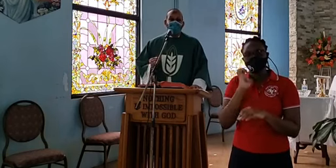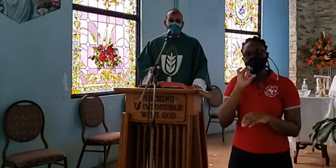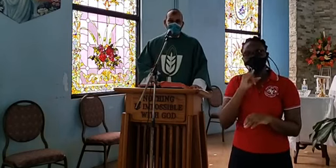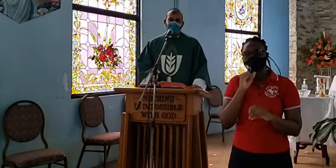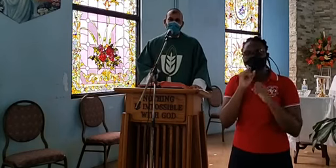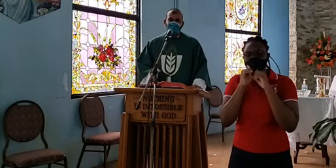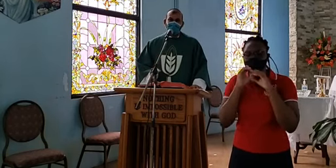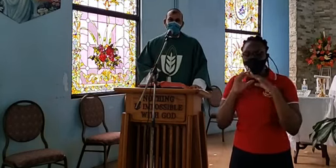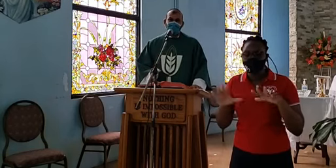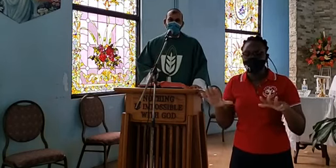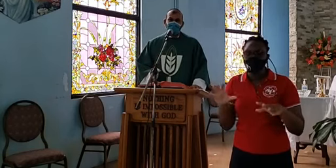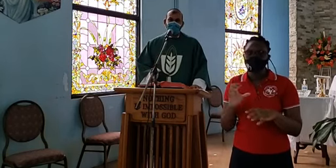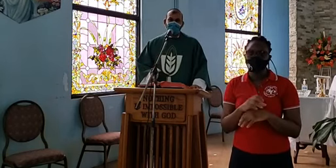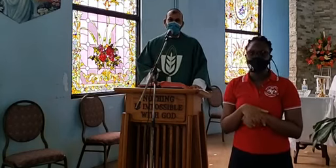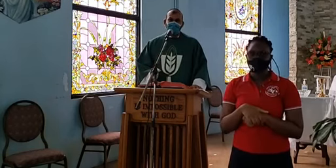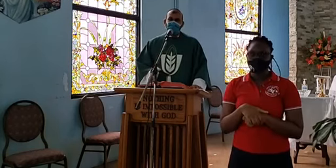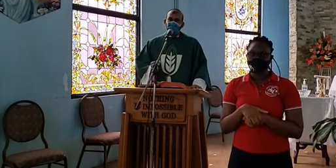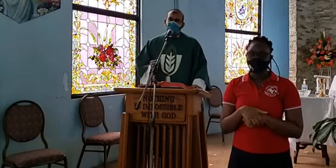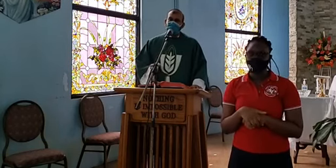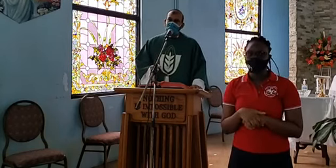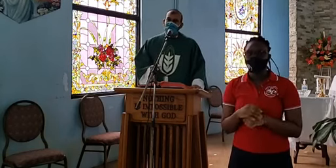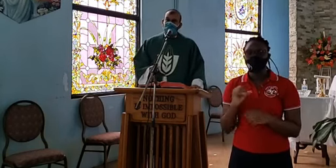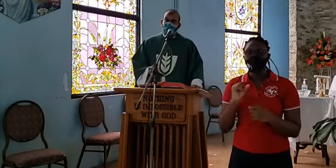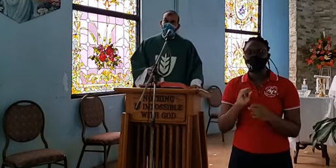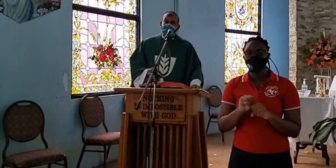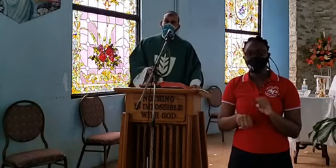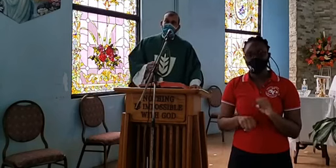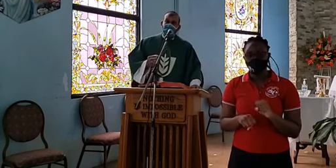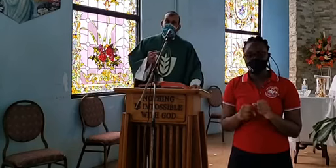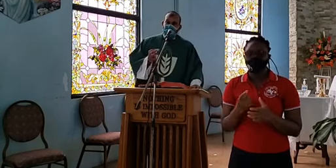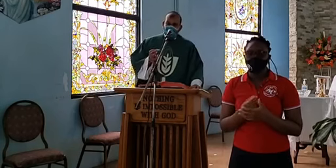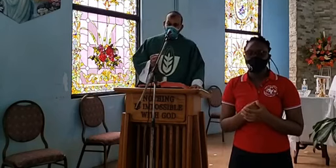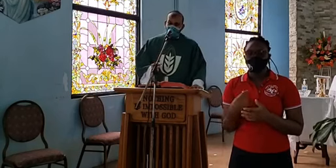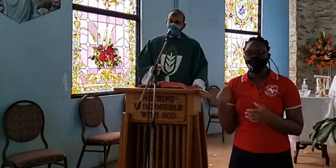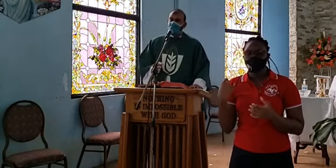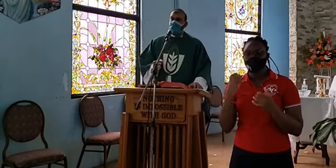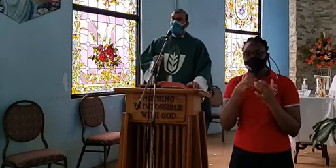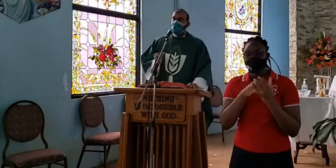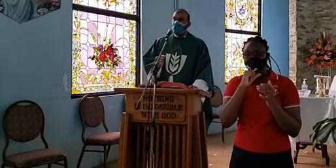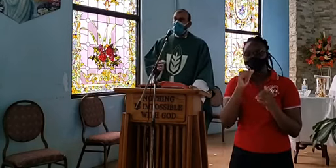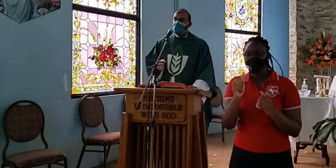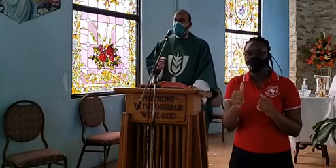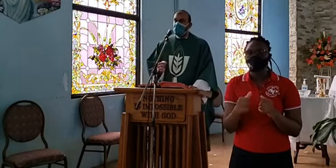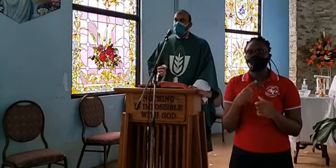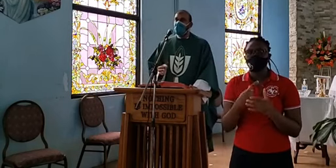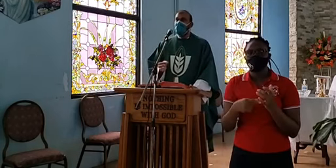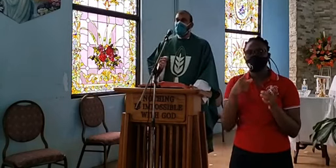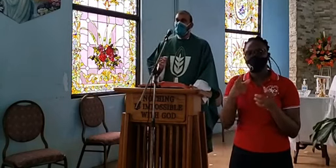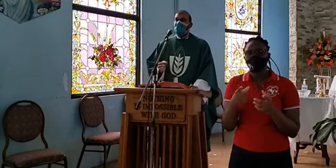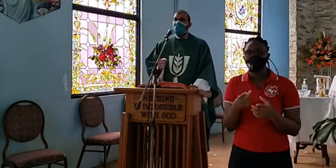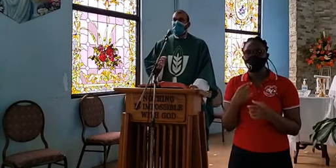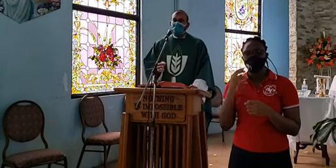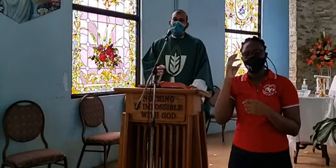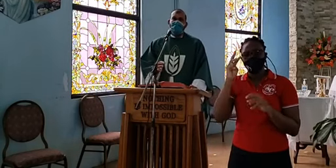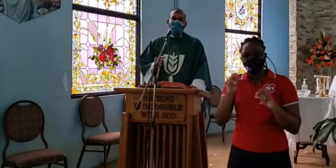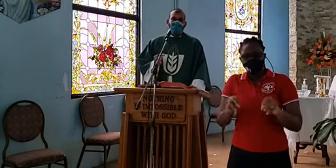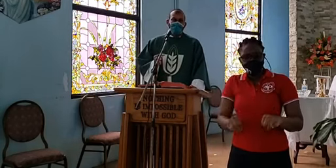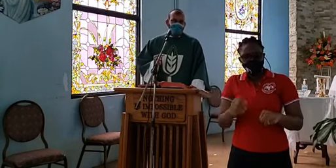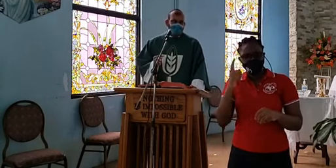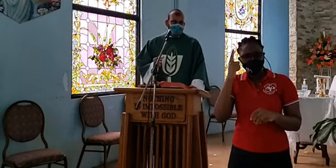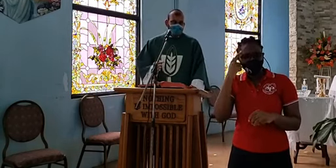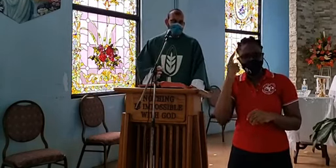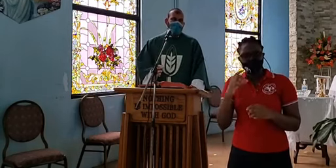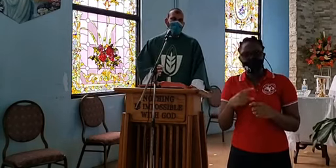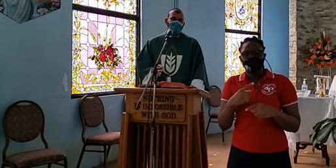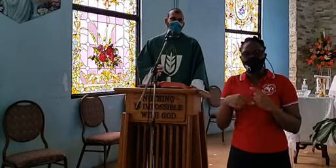is blessed. So therefore, it is not what you may think